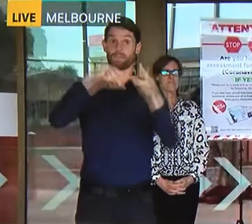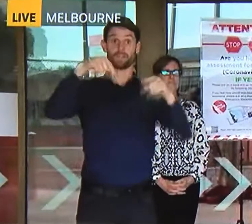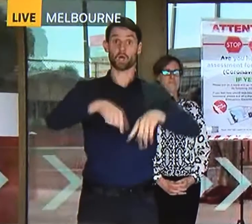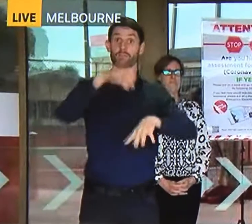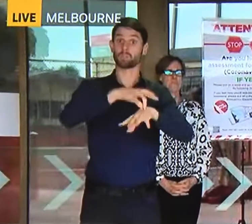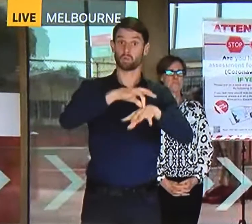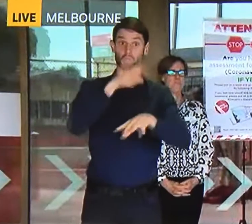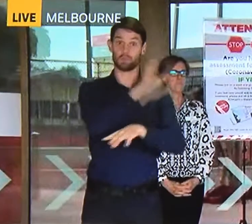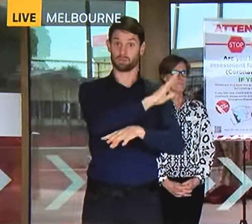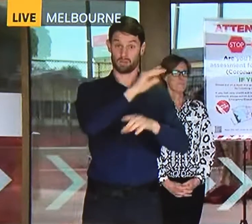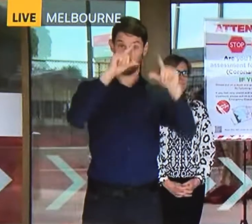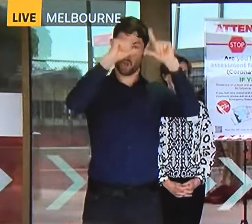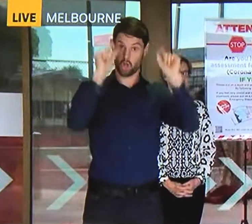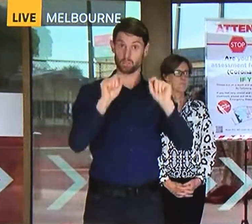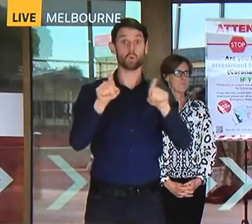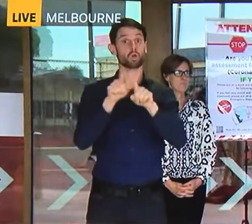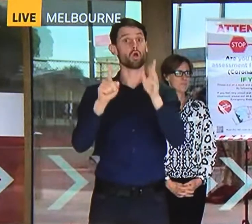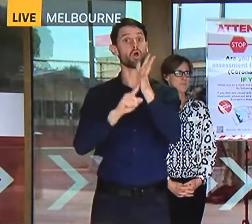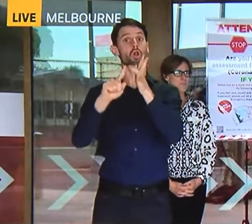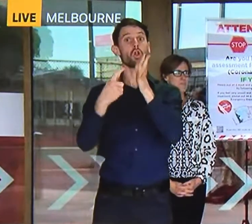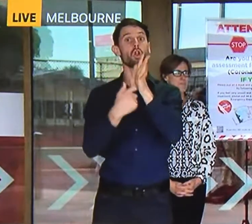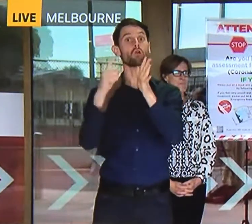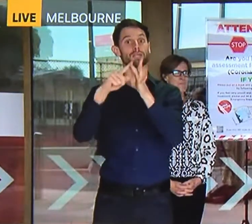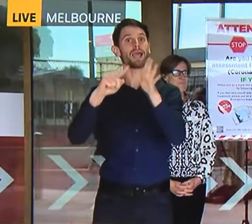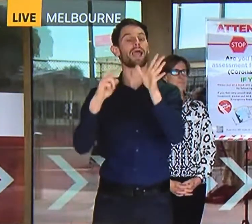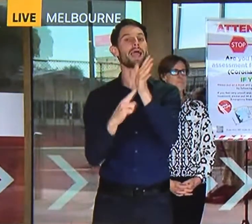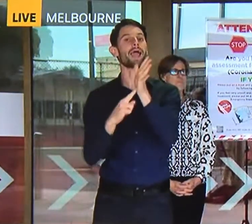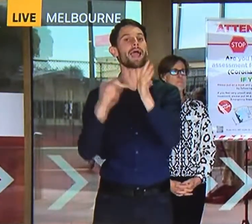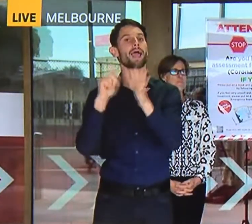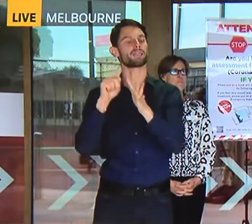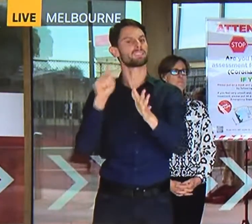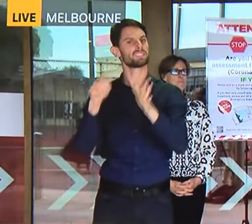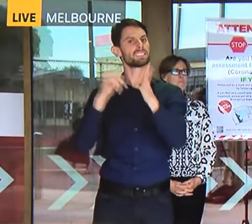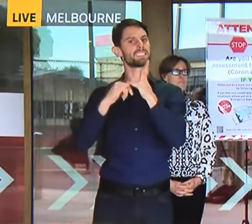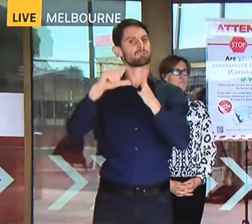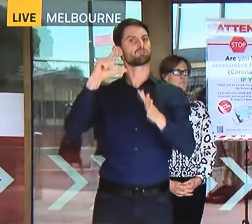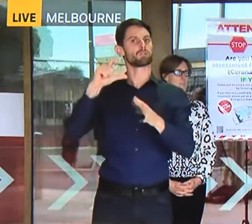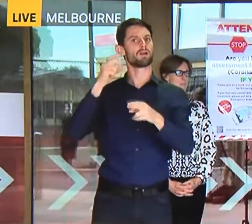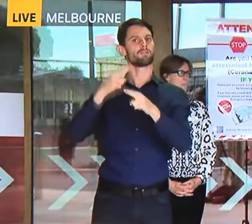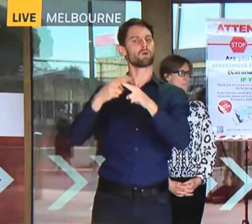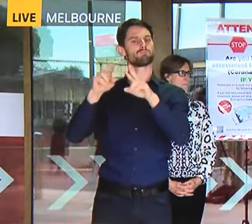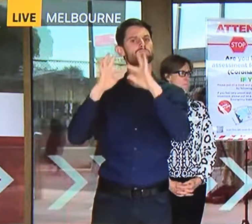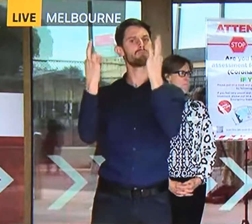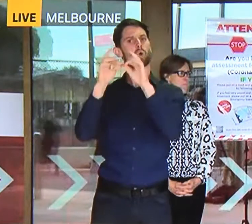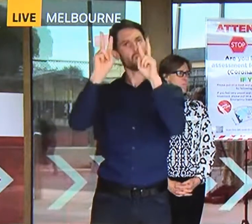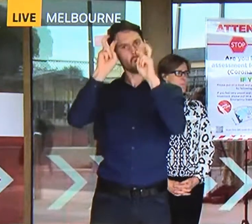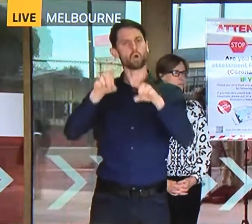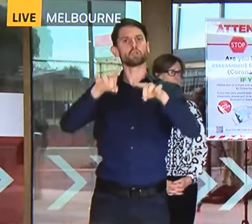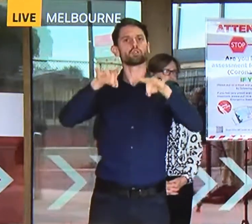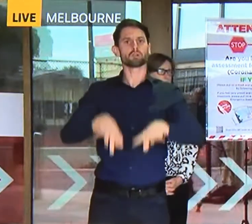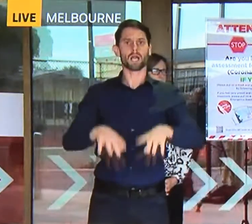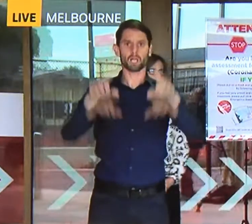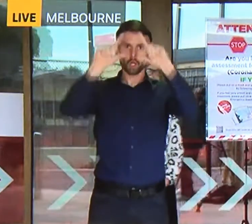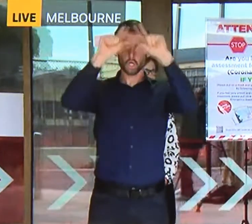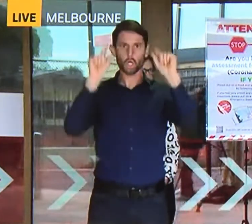is speaking. Who is the Assistant National Secretary of the Australian Nursing